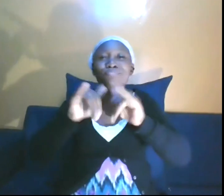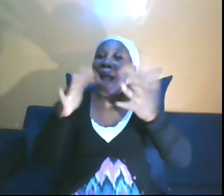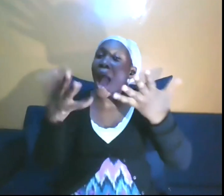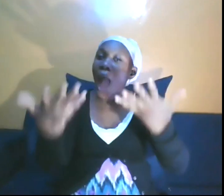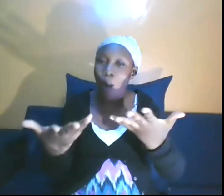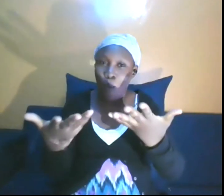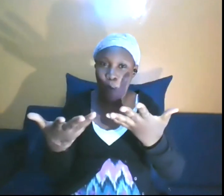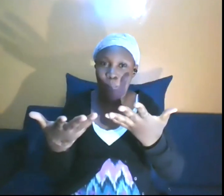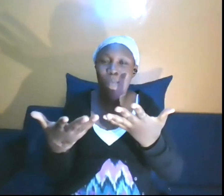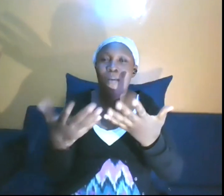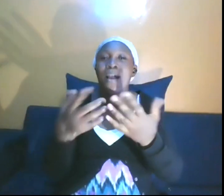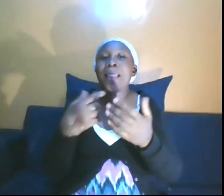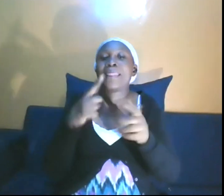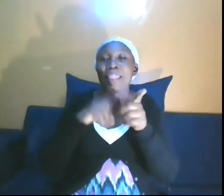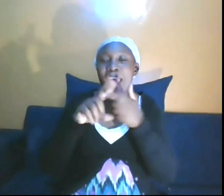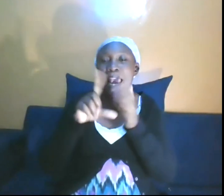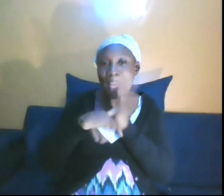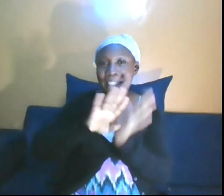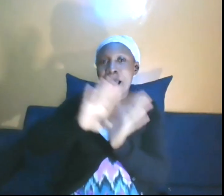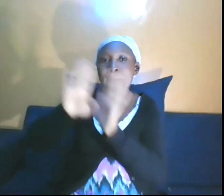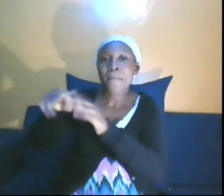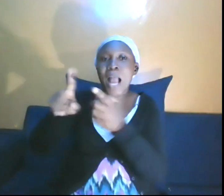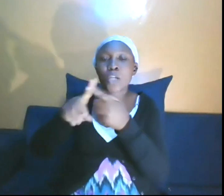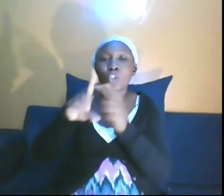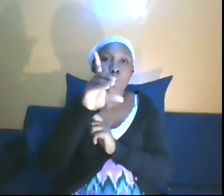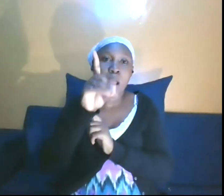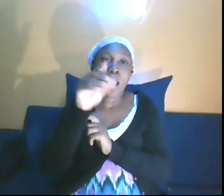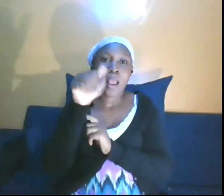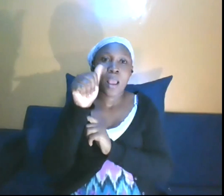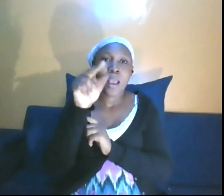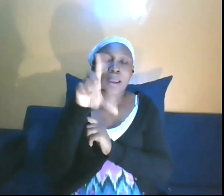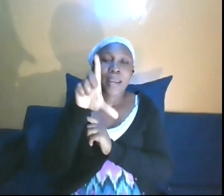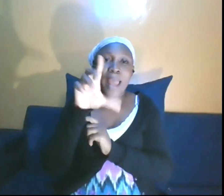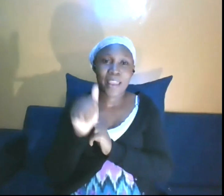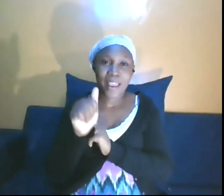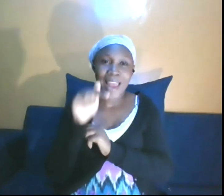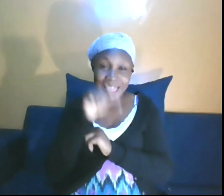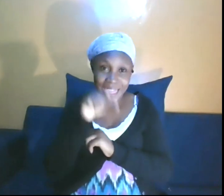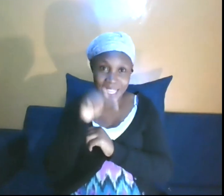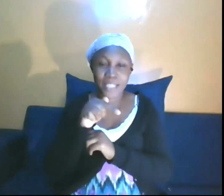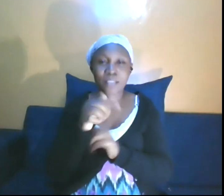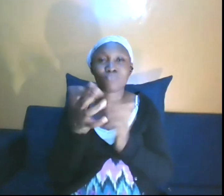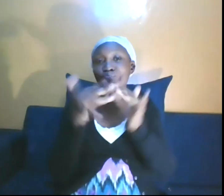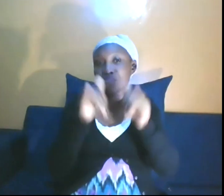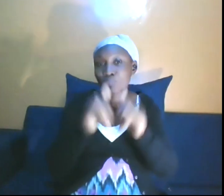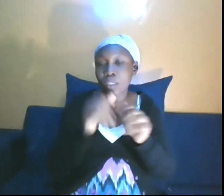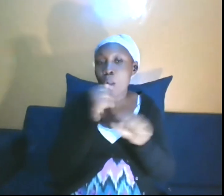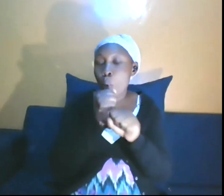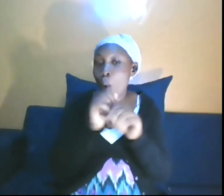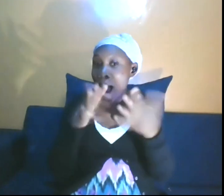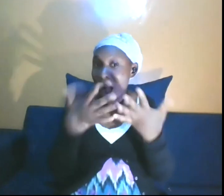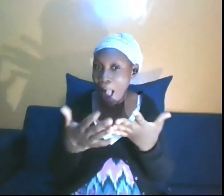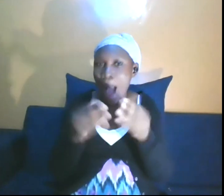my co-host, Daniella. So this event, as I told you, has been a 3-part series. We met in